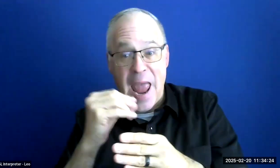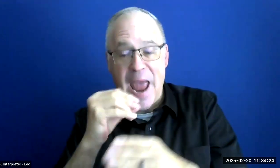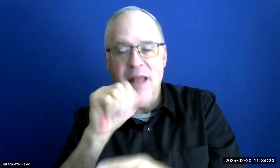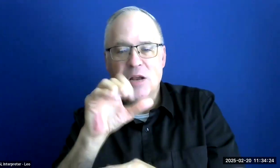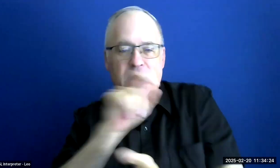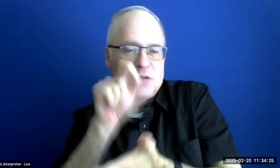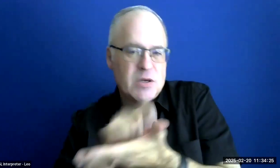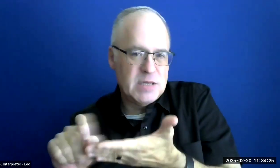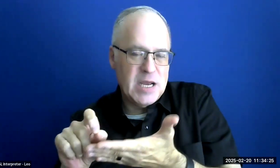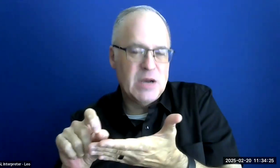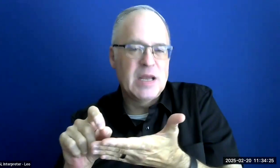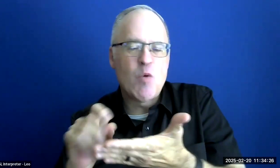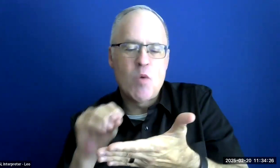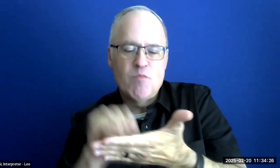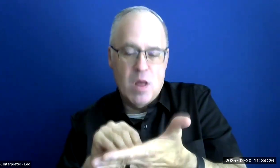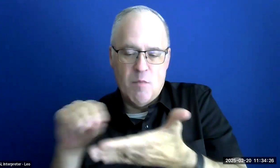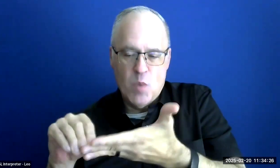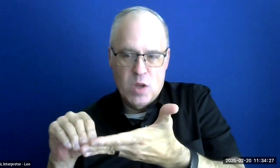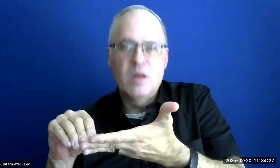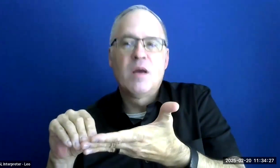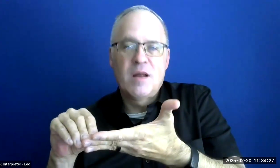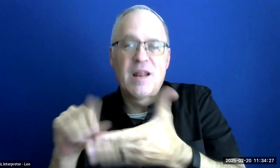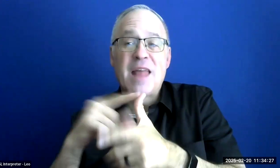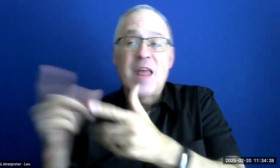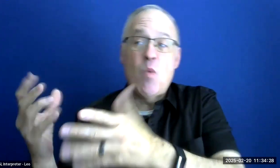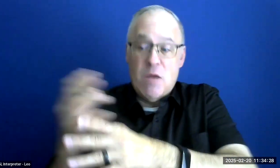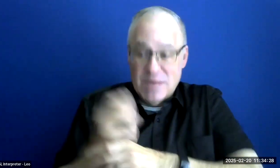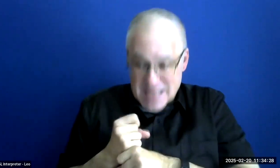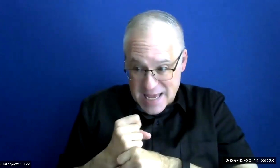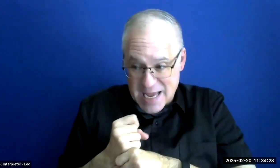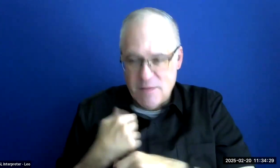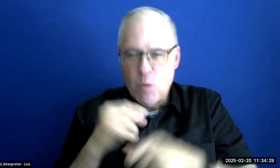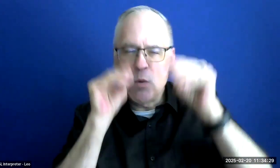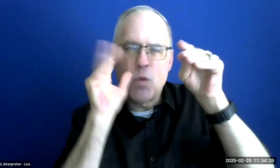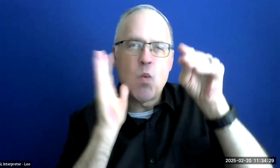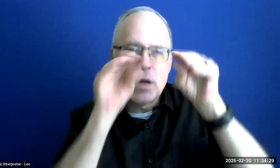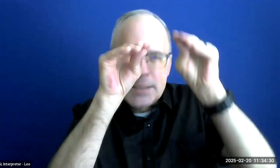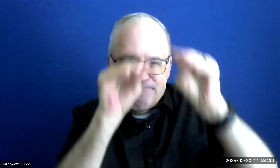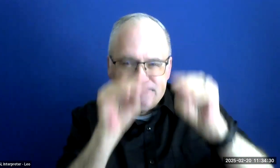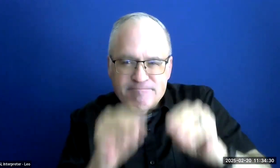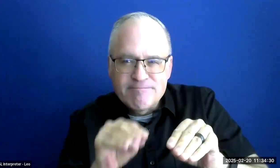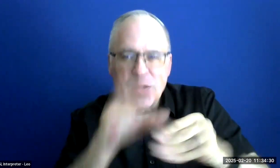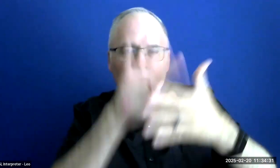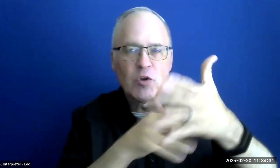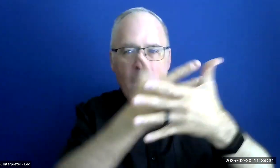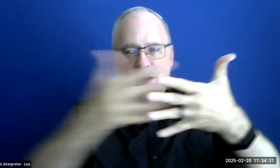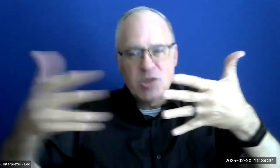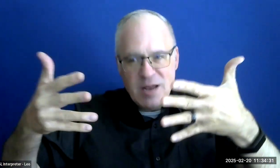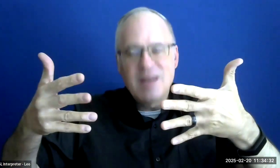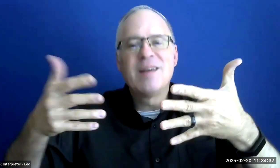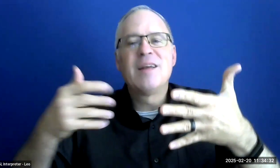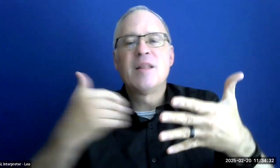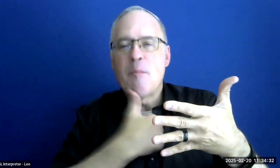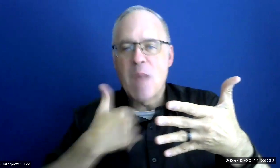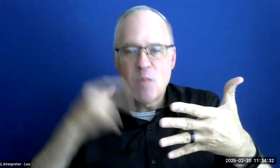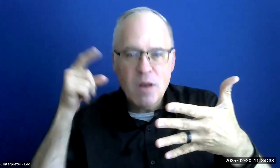That information will be received, and we will be keeping a spreadsheet of each and every member present and voting throughout